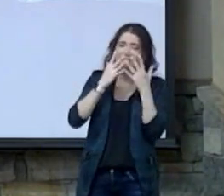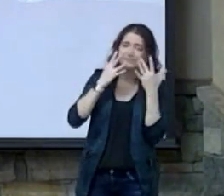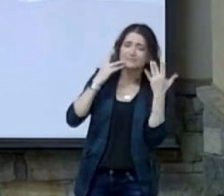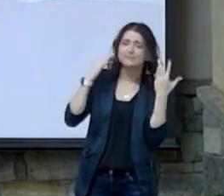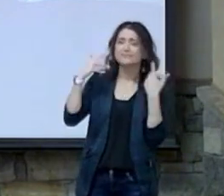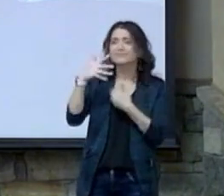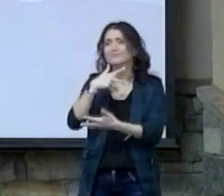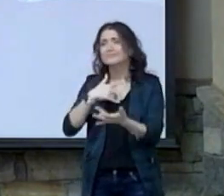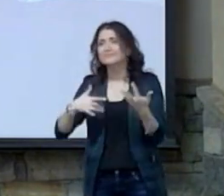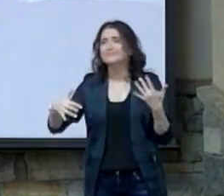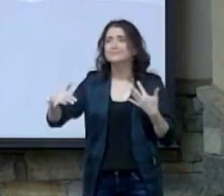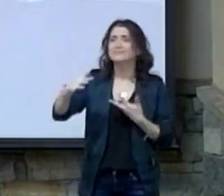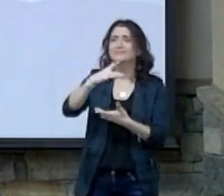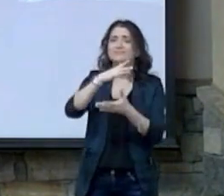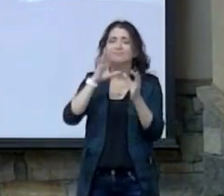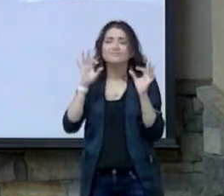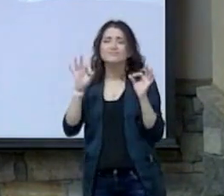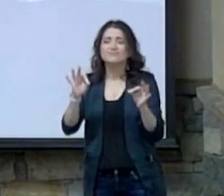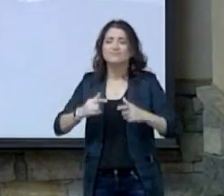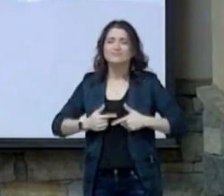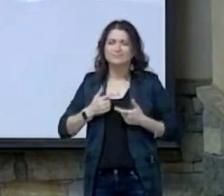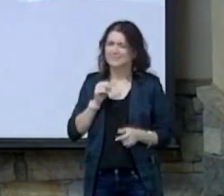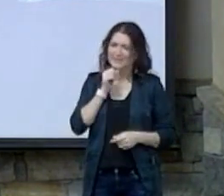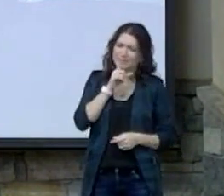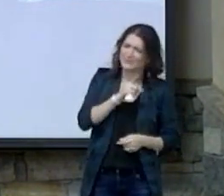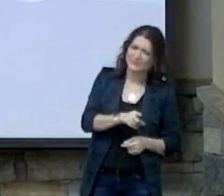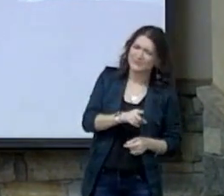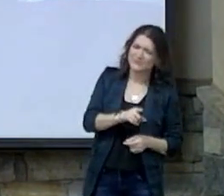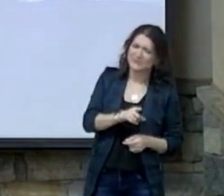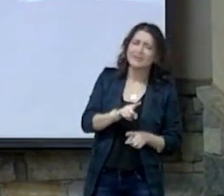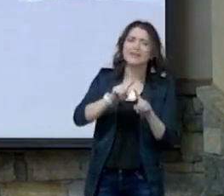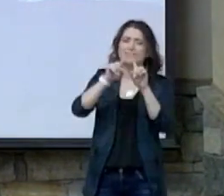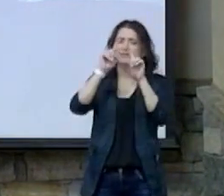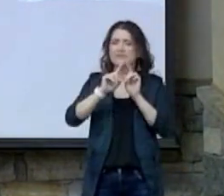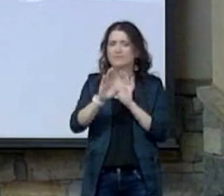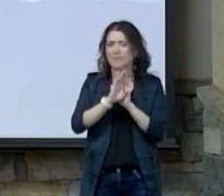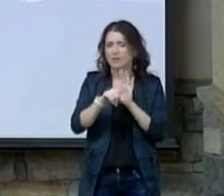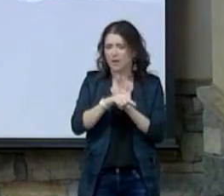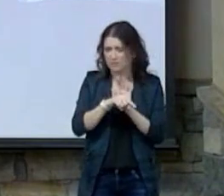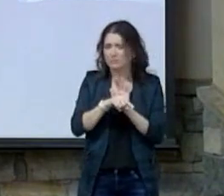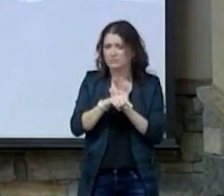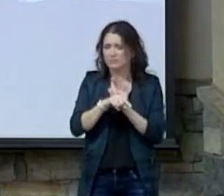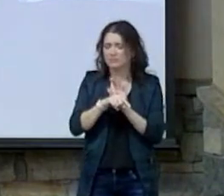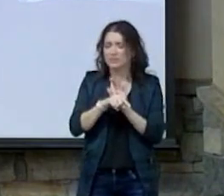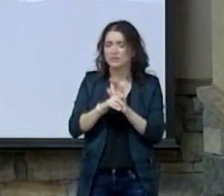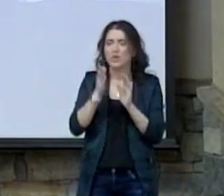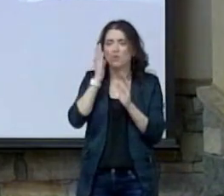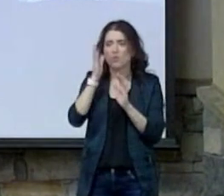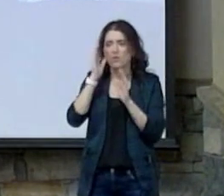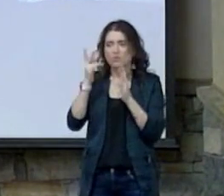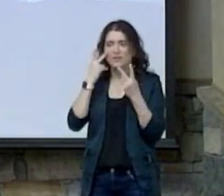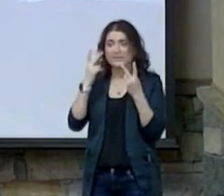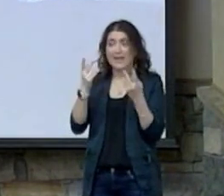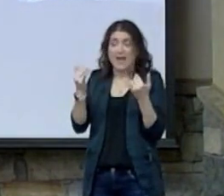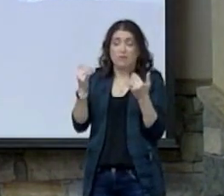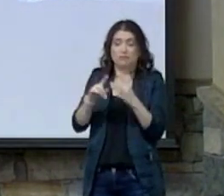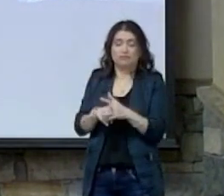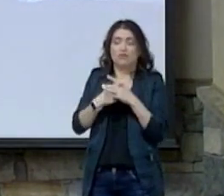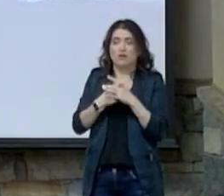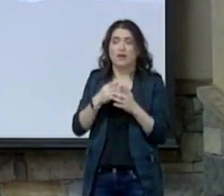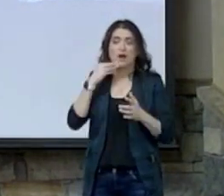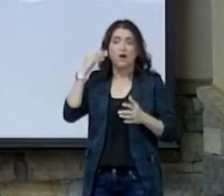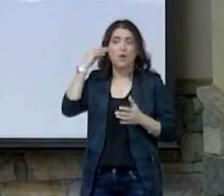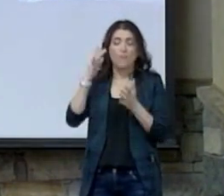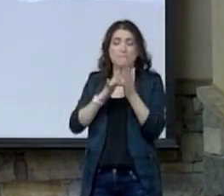Jesus. But that's not true. They came from different backgrounds. We're about to enter into our home Bible studies, and we're